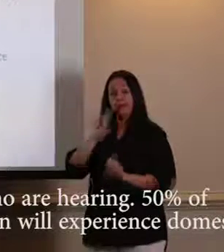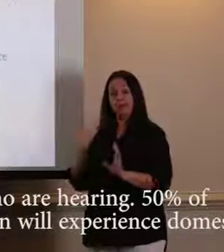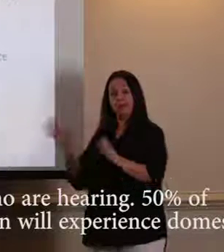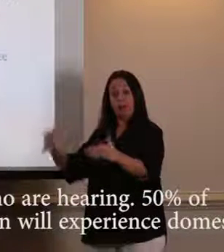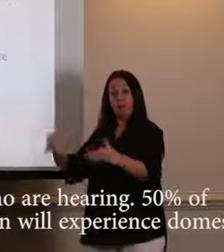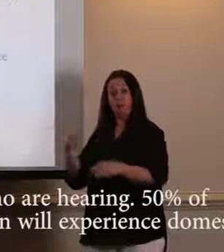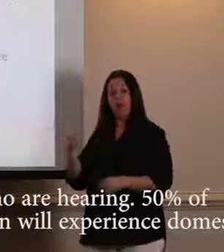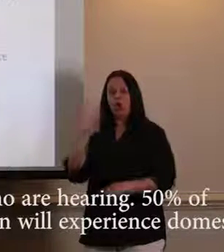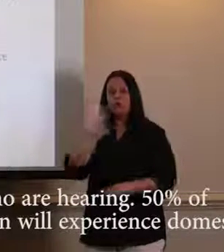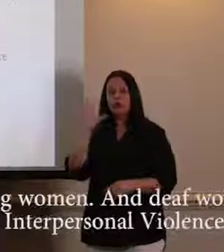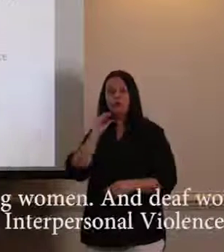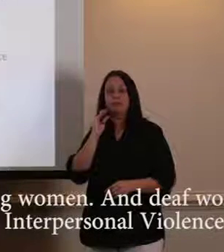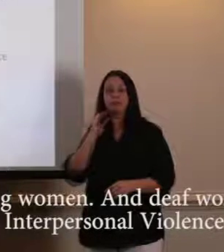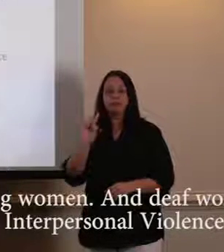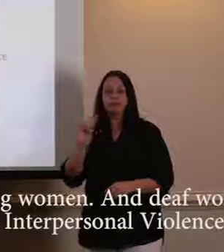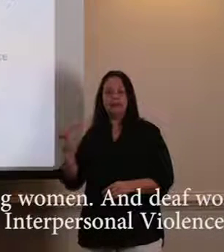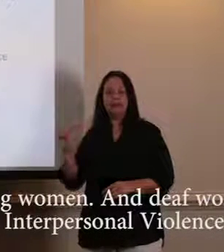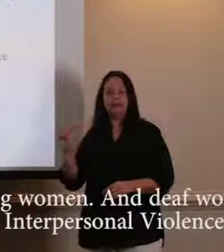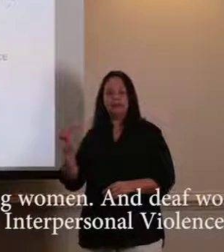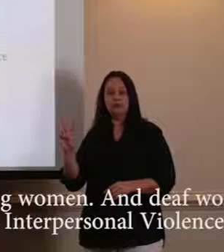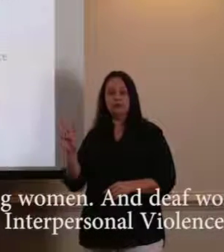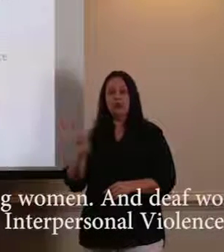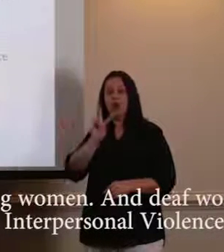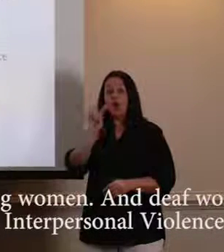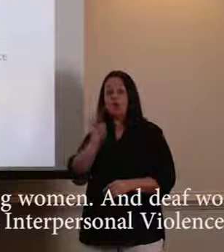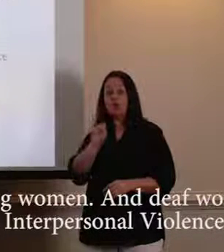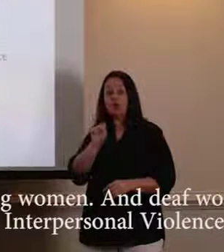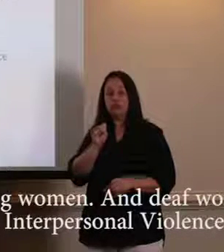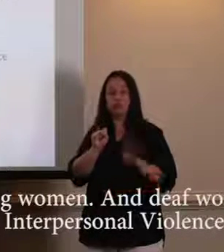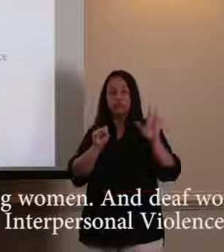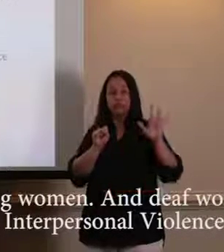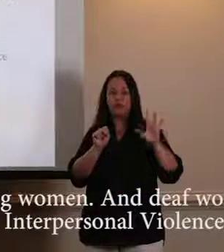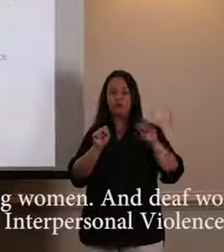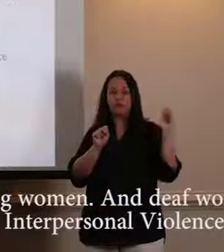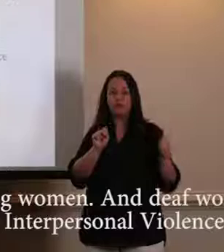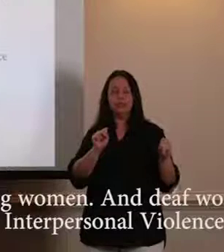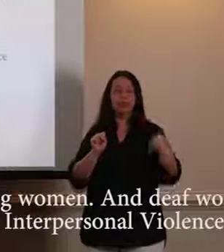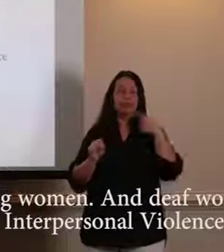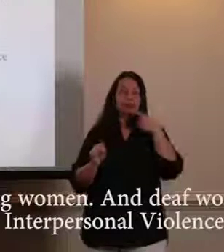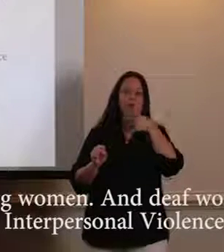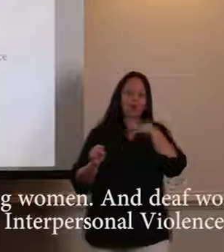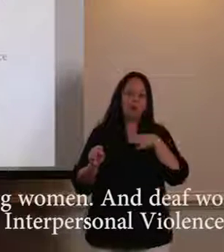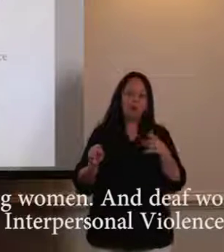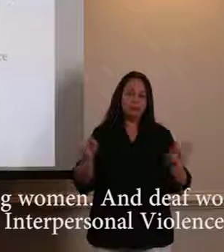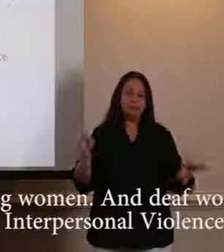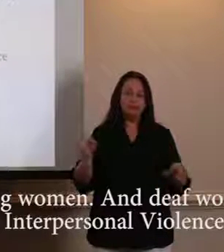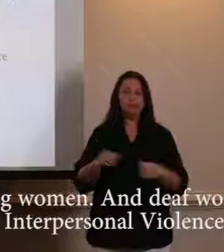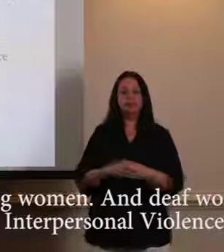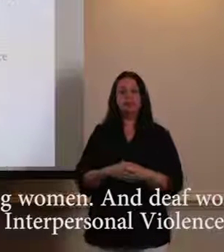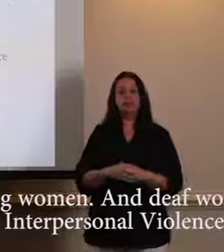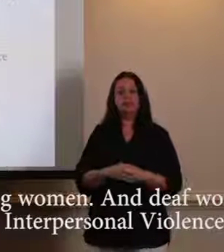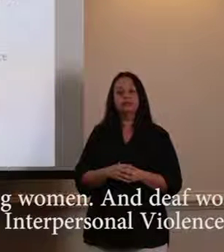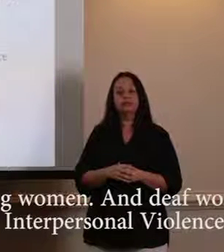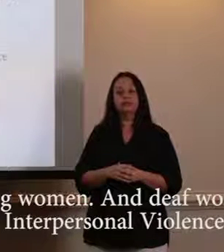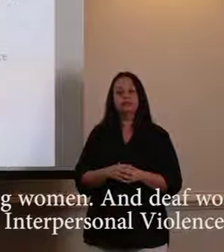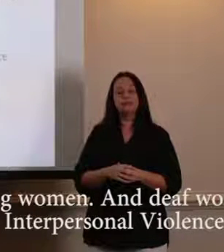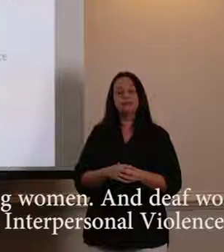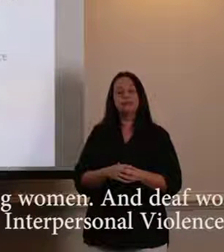will experience domestic violence versus 25% of hearing women. And deaf women